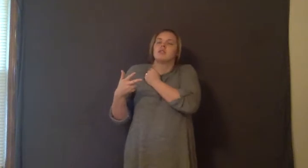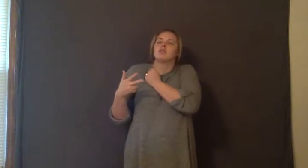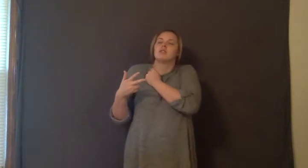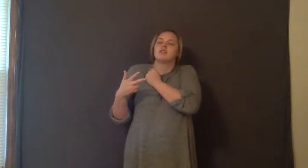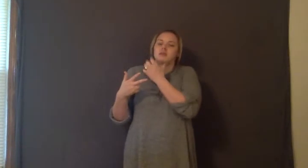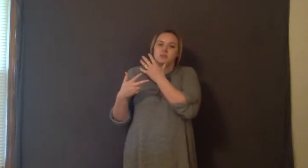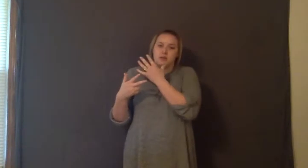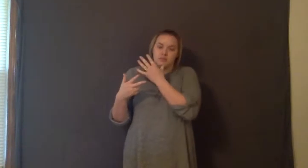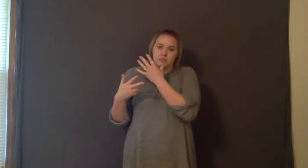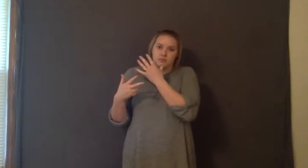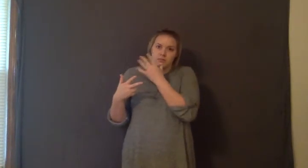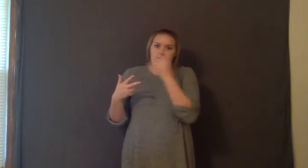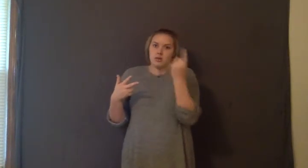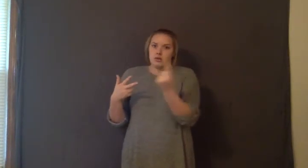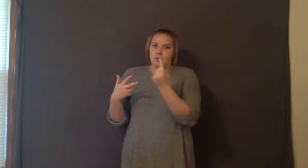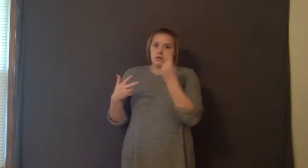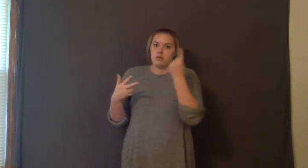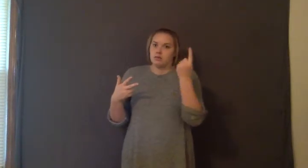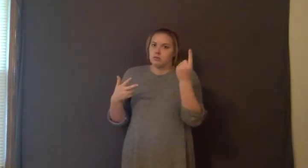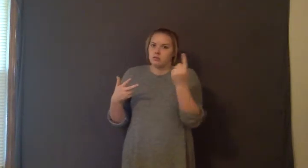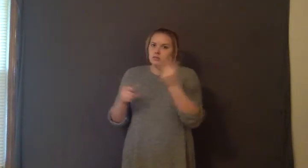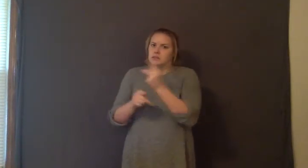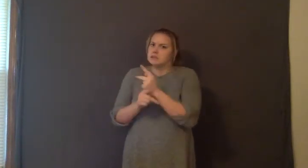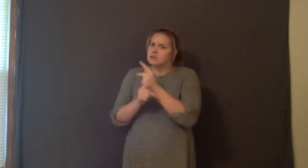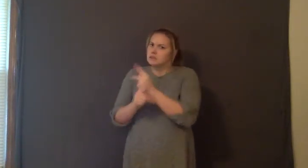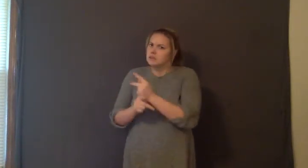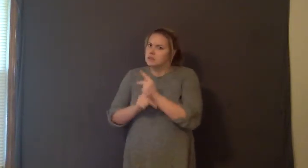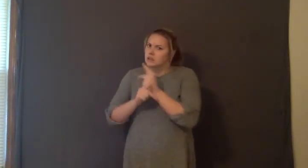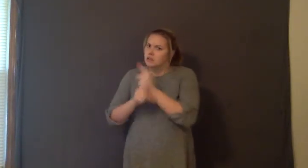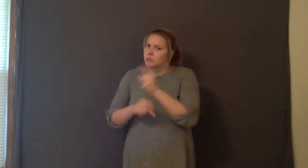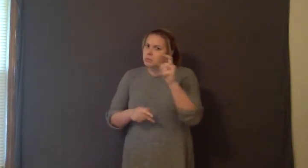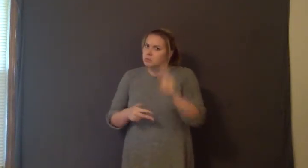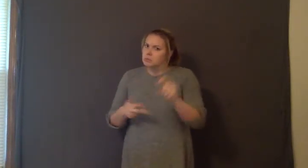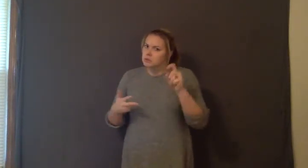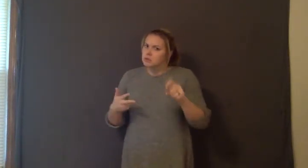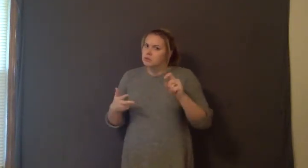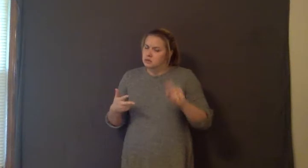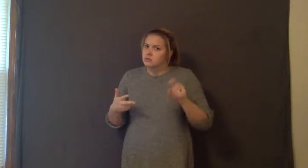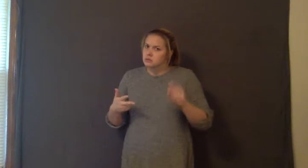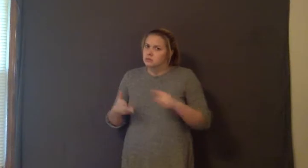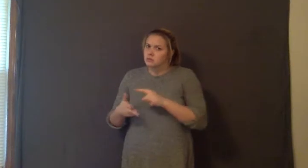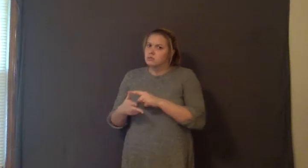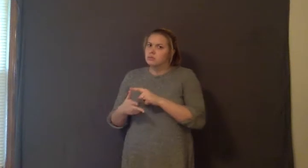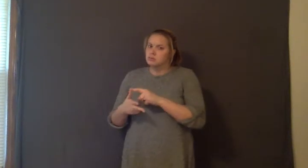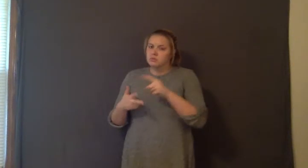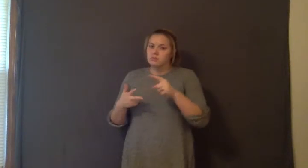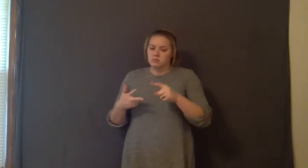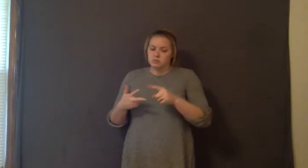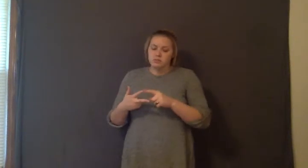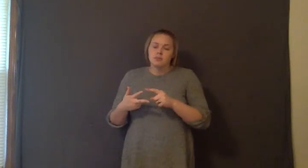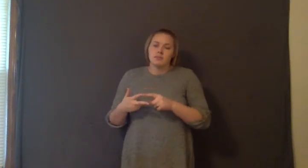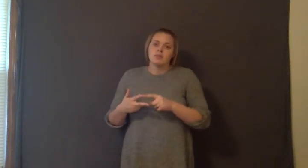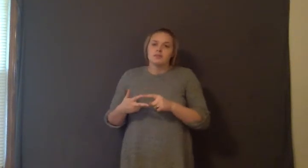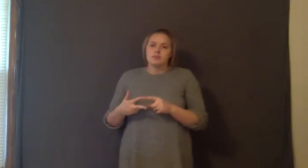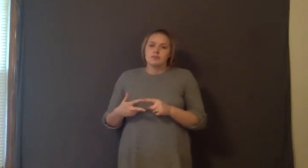you have to promise me now you'll always take care of her." Well, I adored my mom, so I said, "Yes, Mama, I'll do that." Then she said, "The second thing I want you to promise me is